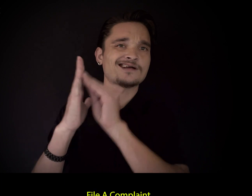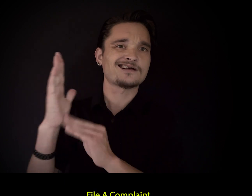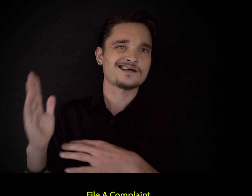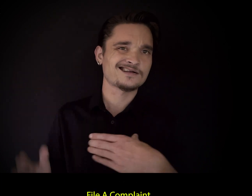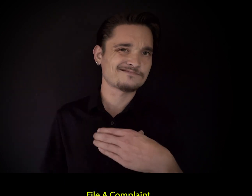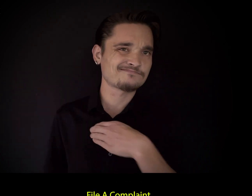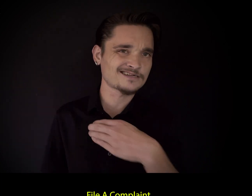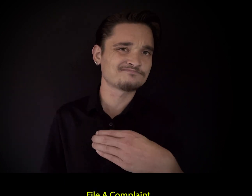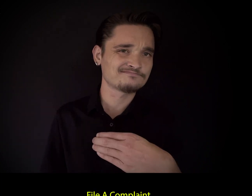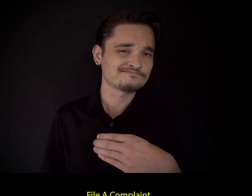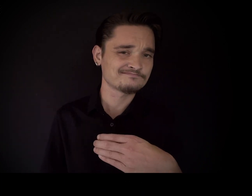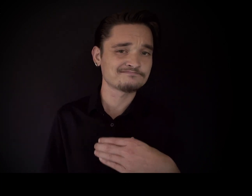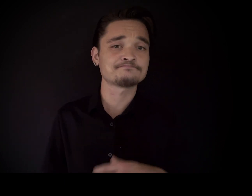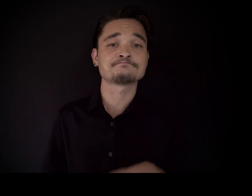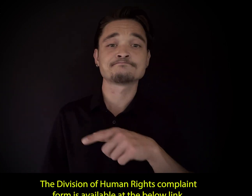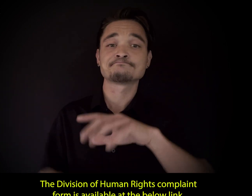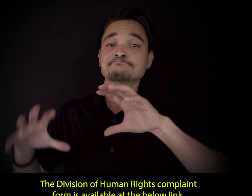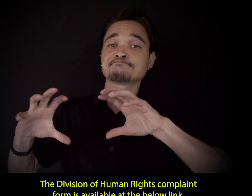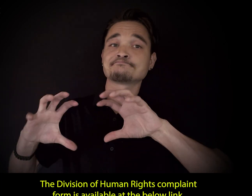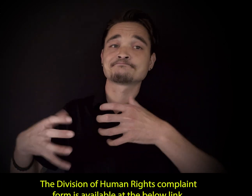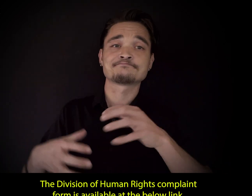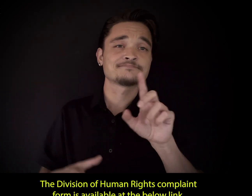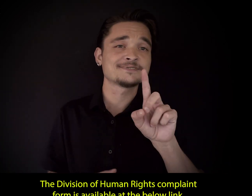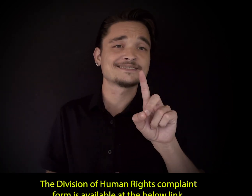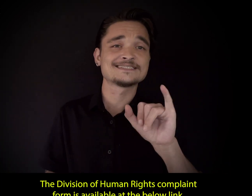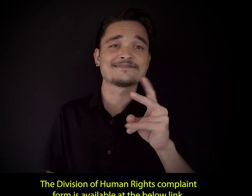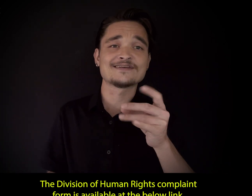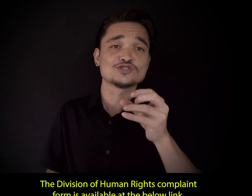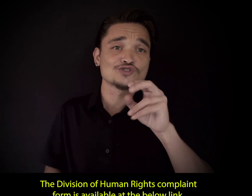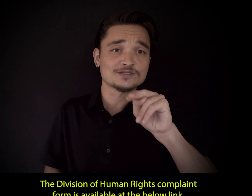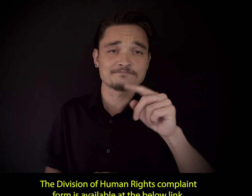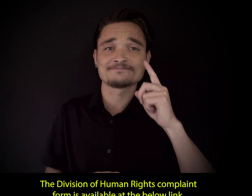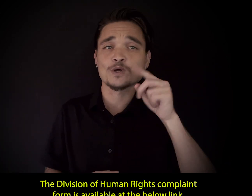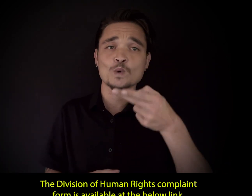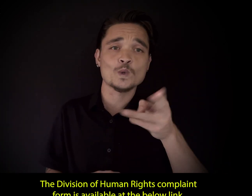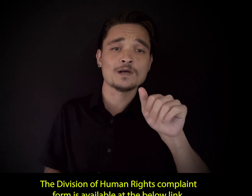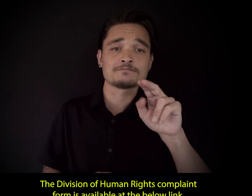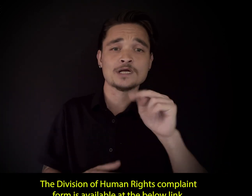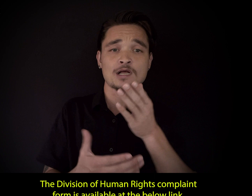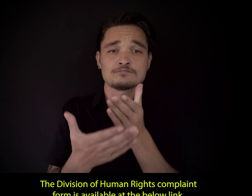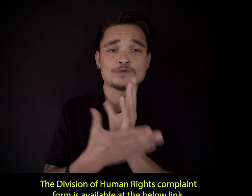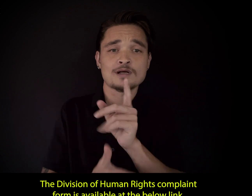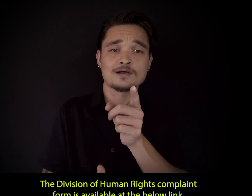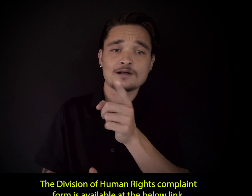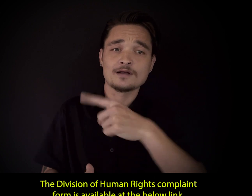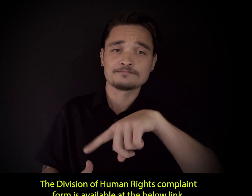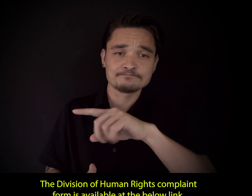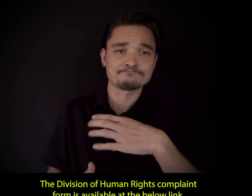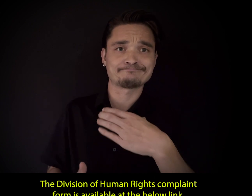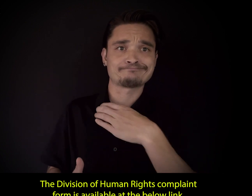File a complaint. The Division of Human Rights complaint form is available at the below link.